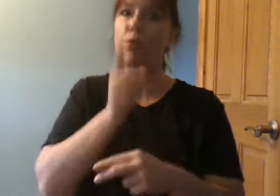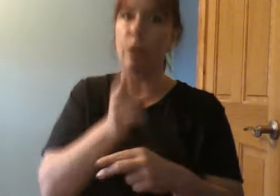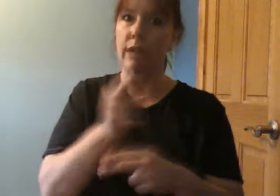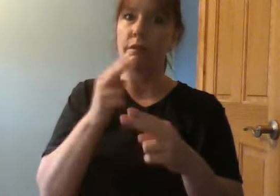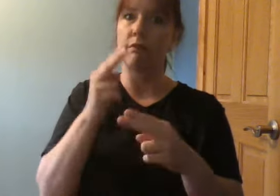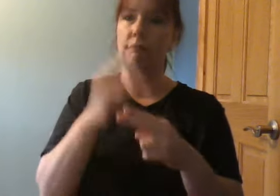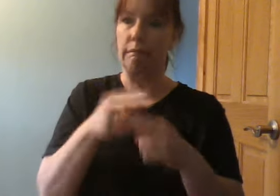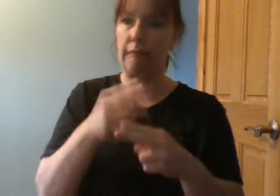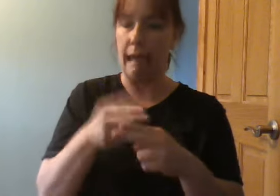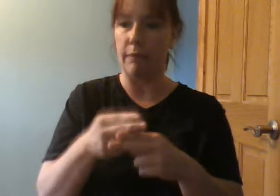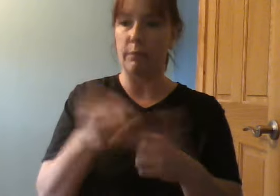police report.